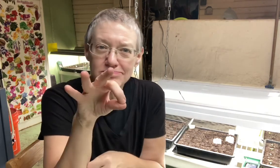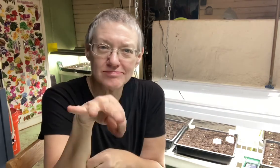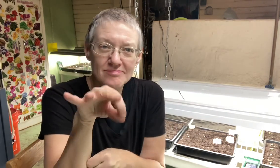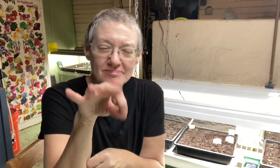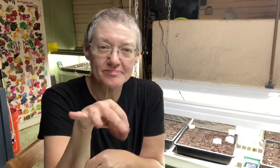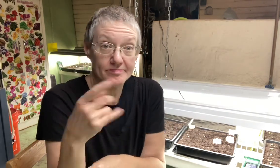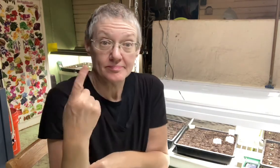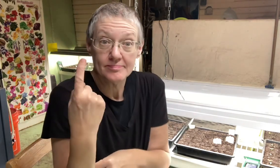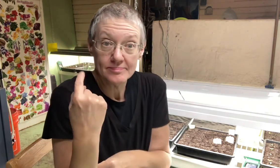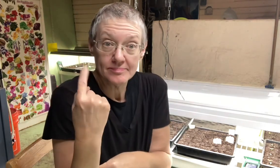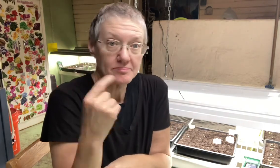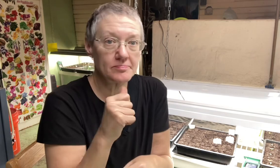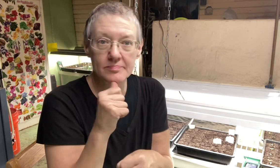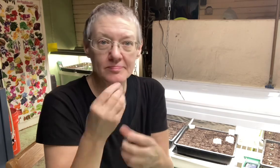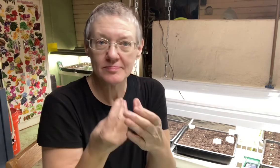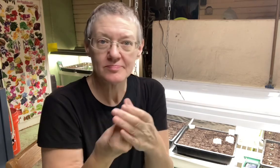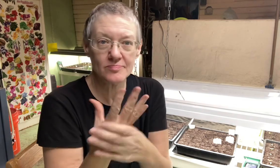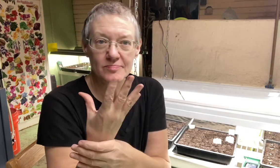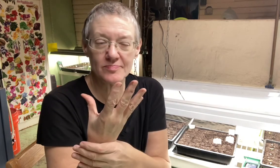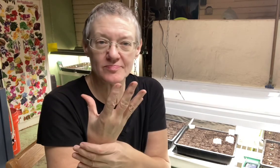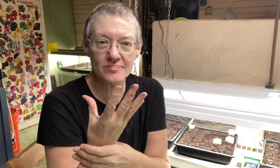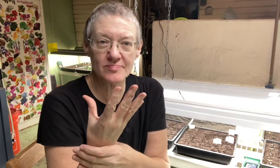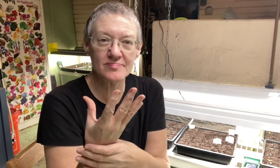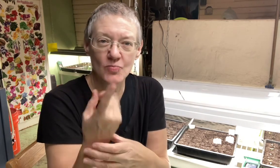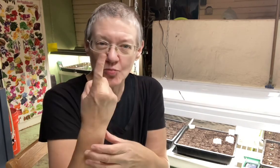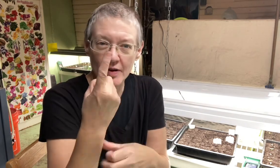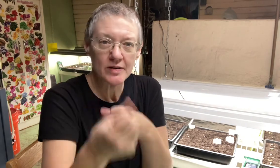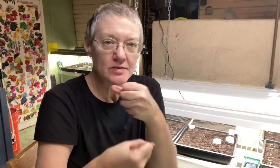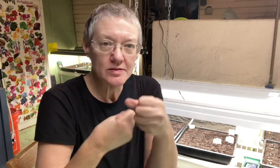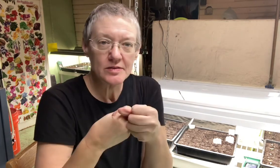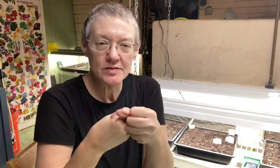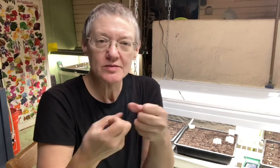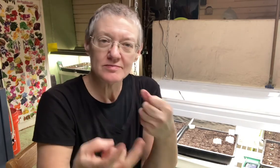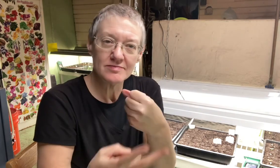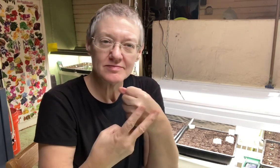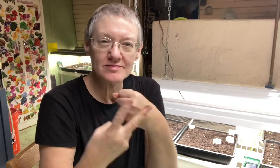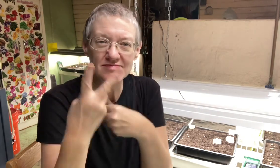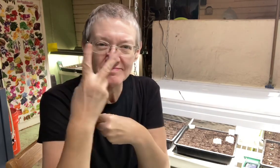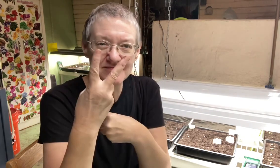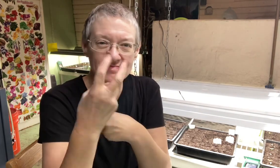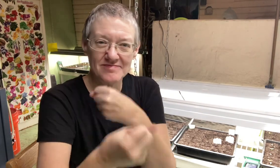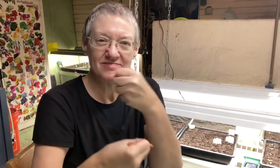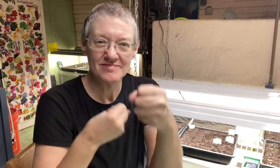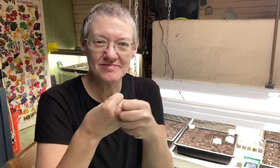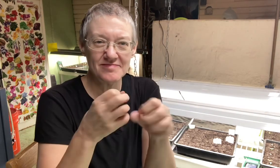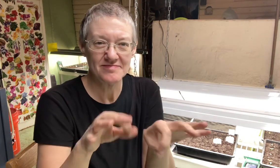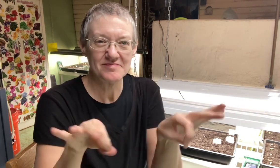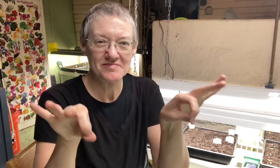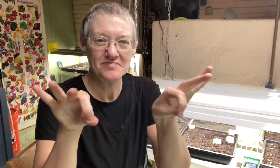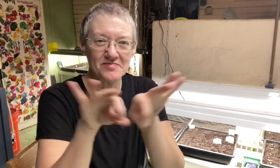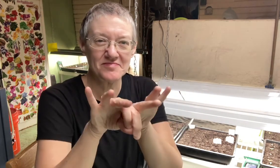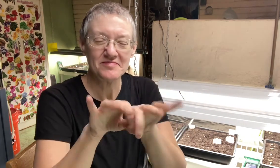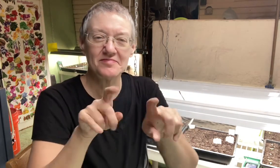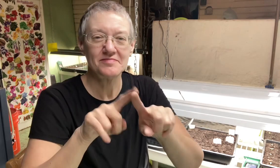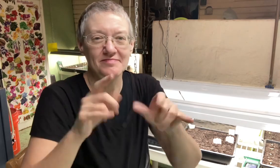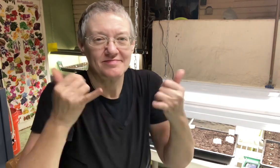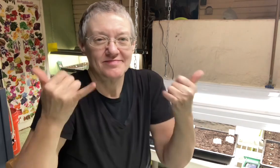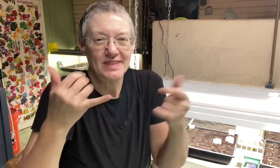abundance. Last year I didn't even grow any at all, because in 1 year I grow about 2 years worth of